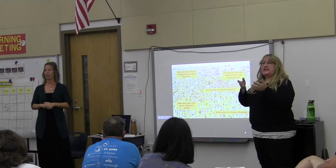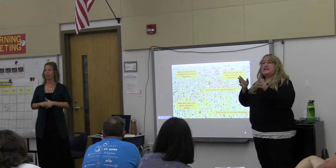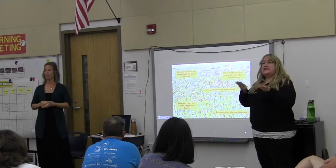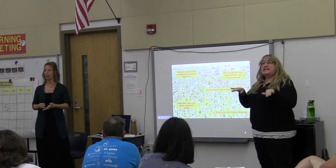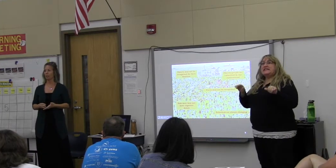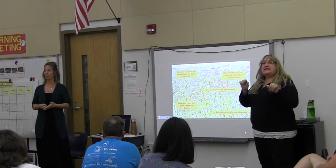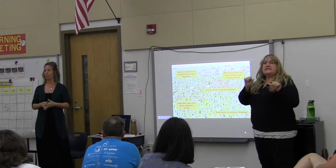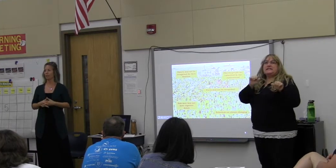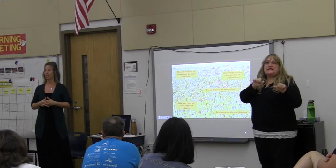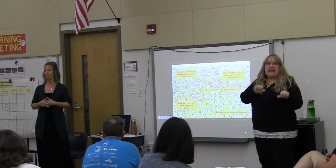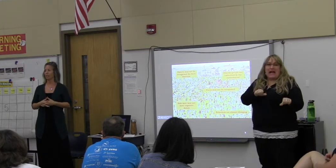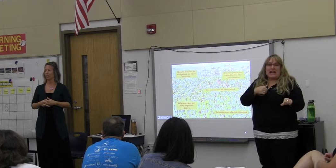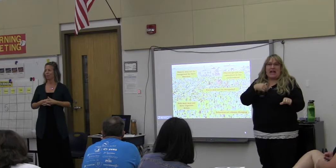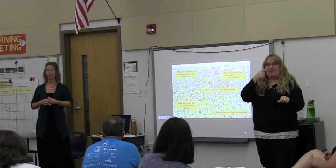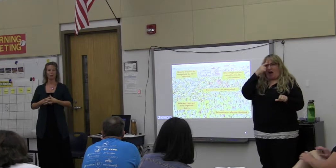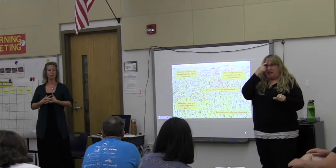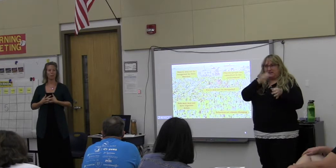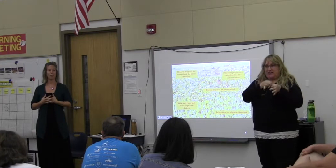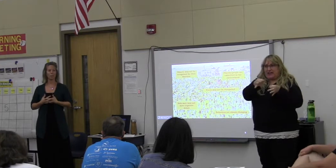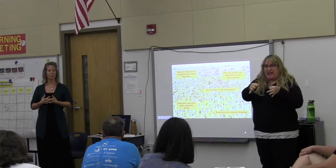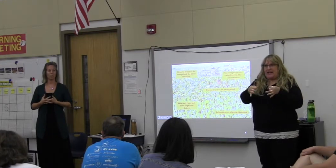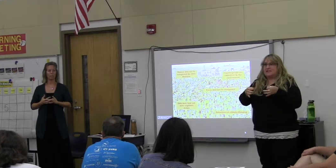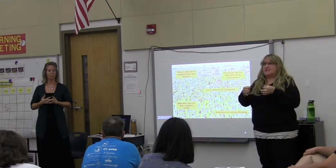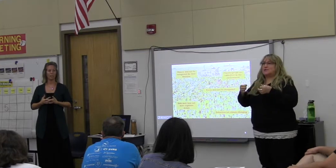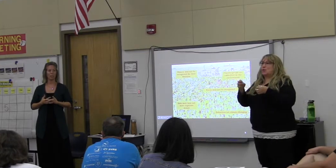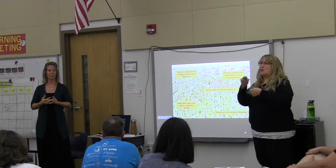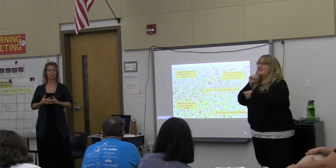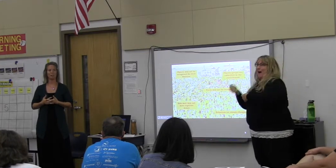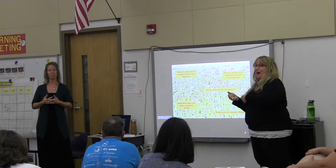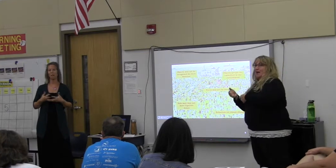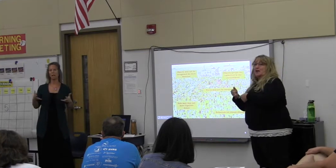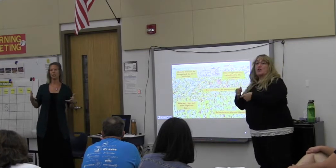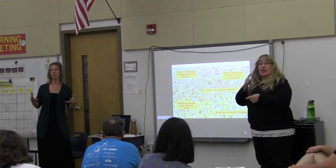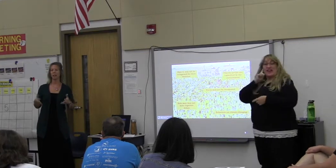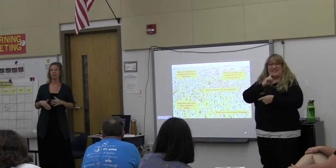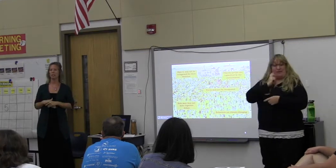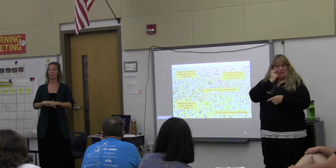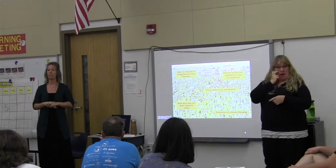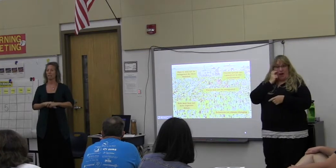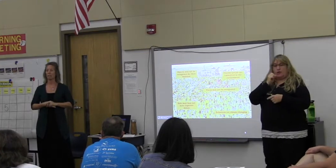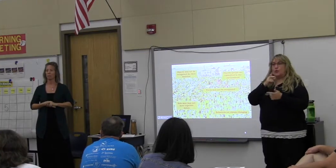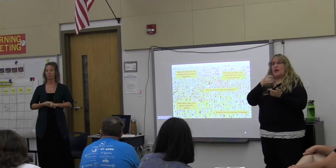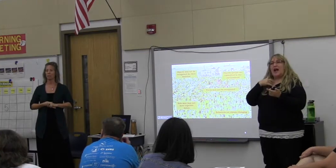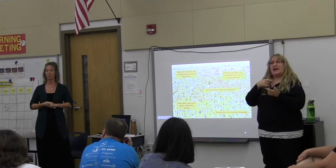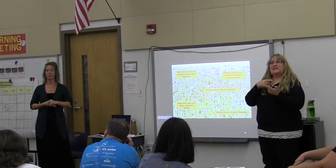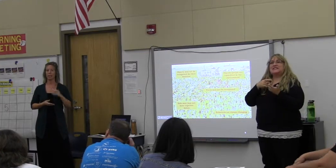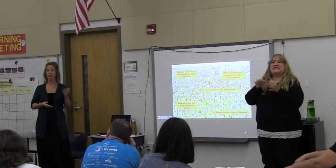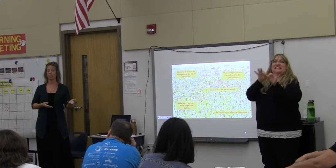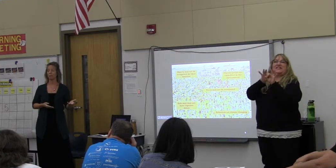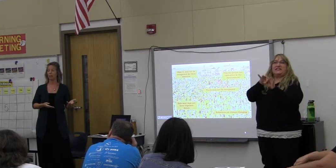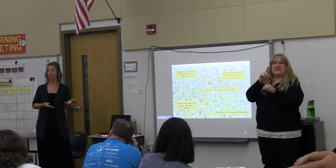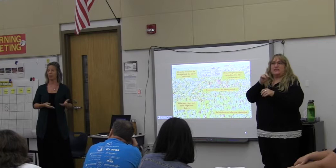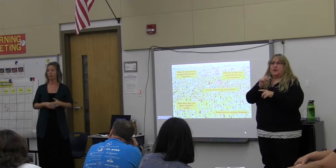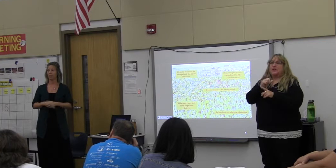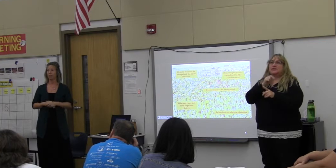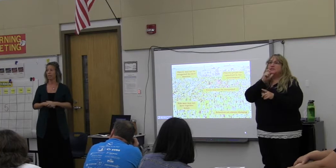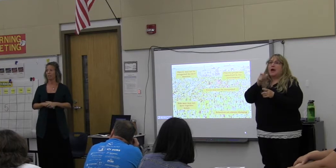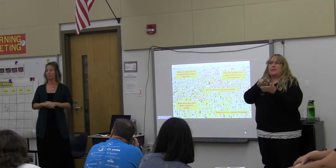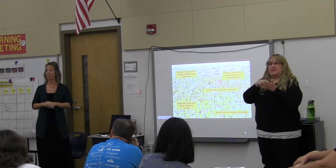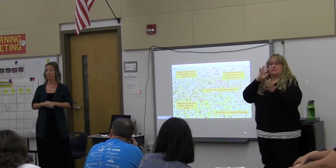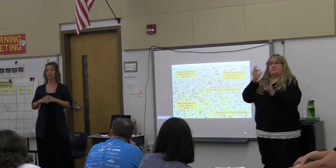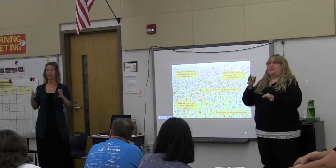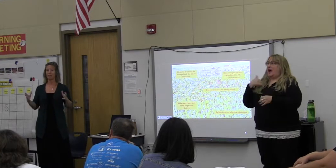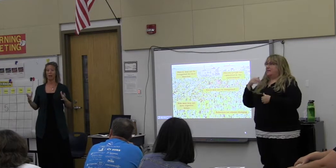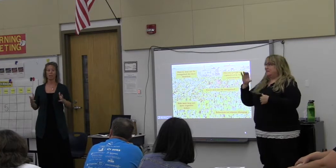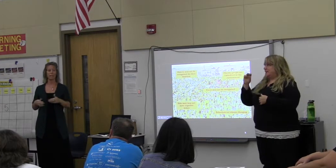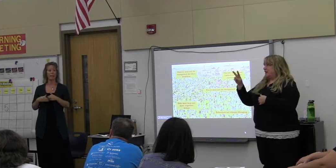may not have cognitive delays. So don't think that just because a kiddo is deafblind or has significant disabilities that they have CVI. You can